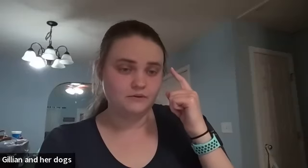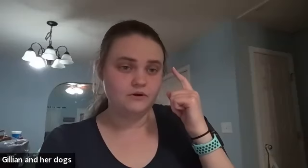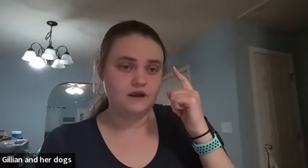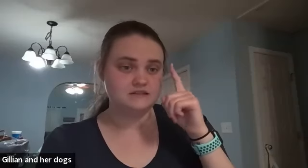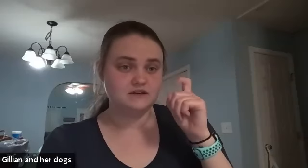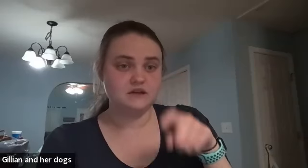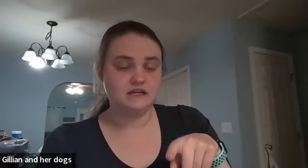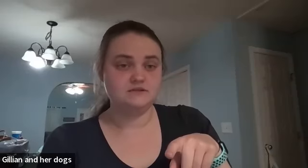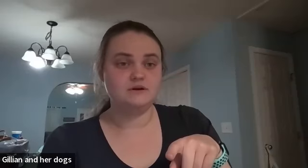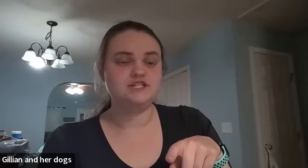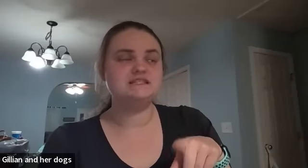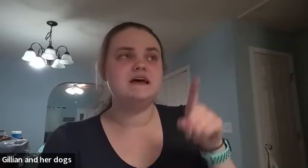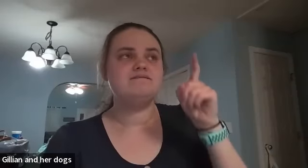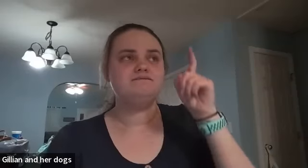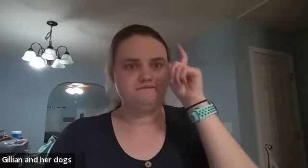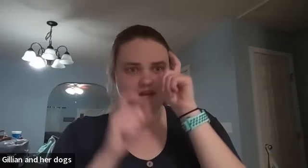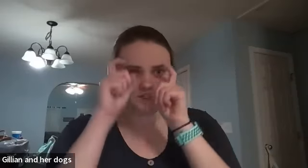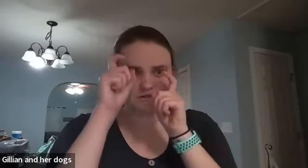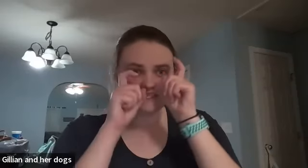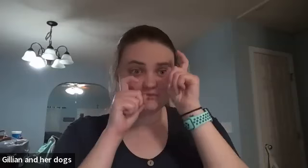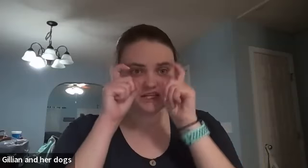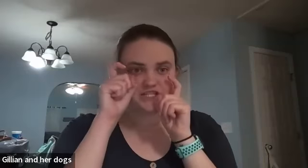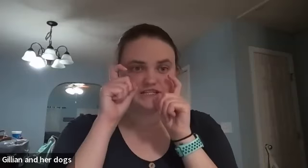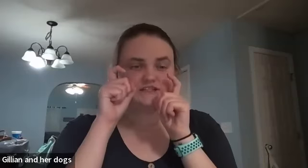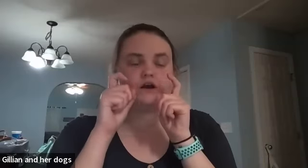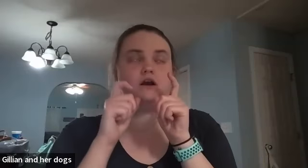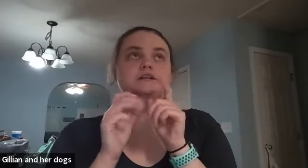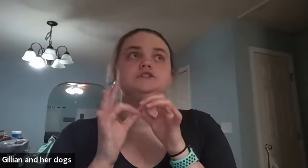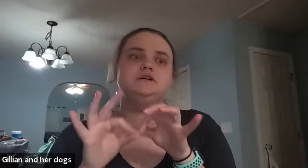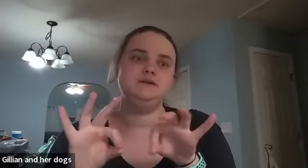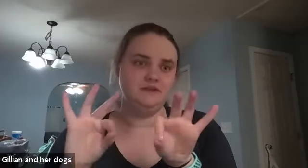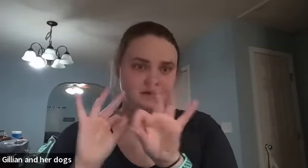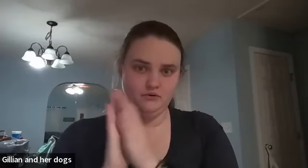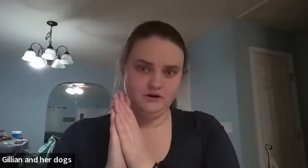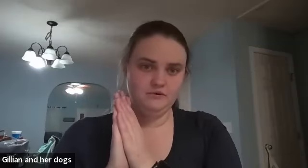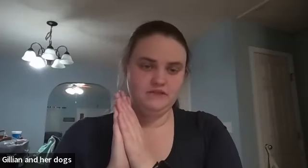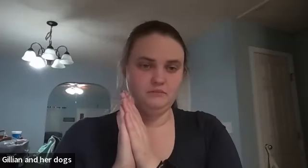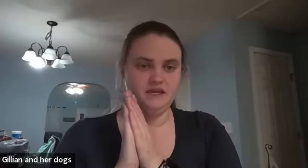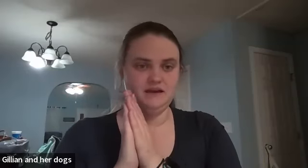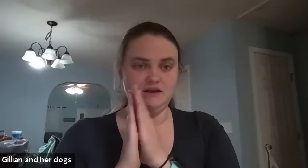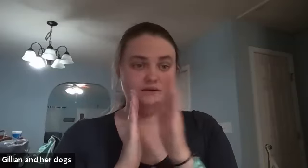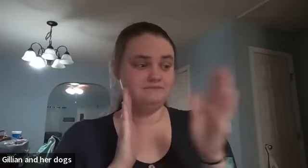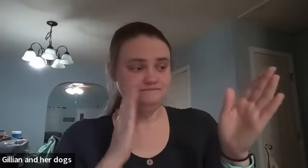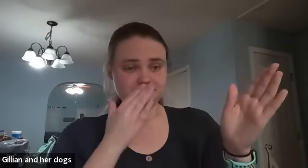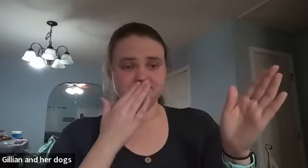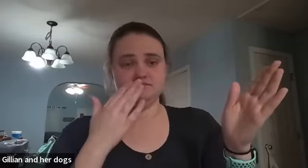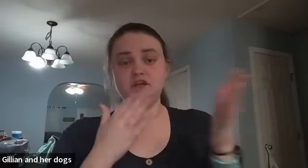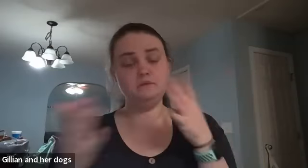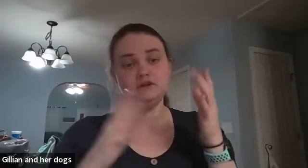for asking and answering questions. Facial expressions are extremely important with helping communicate